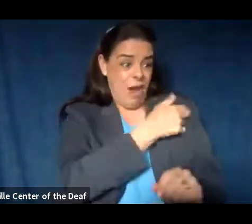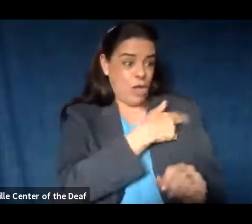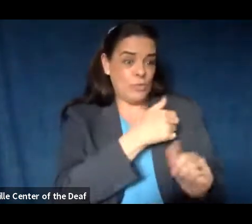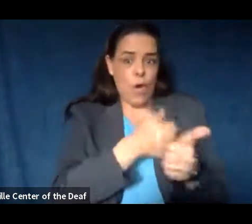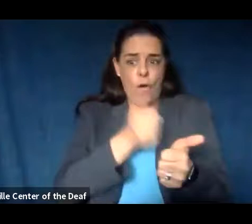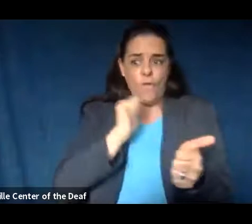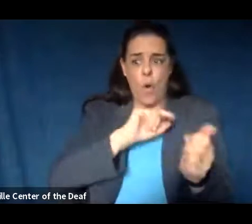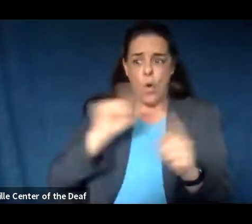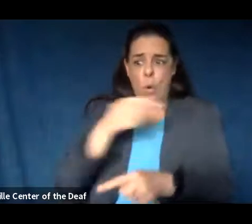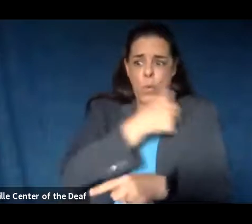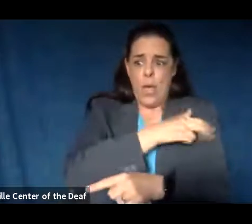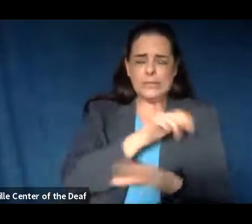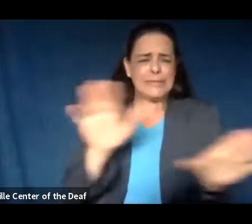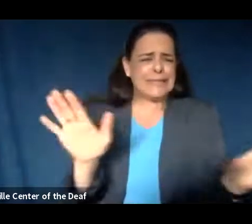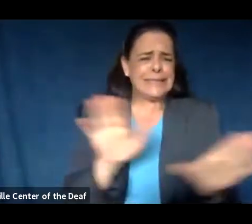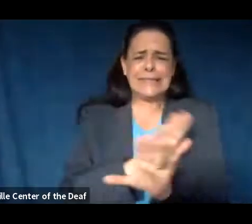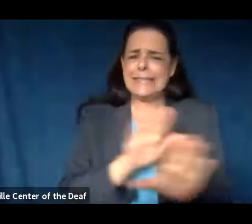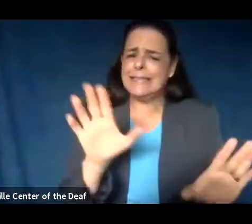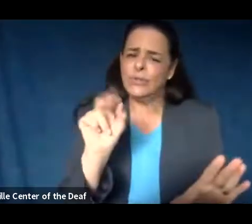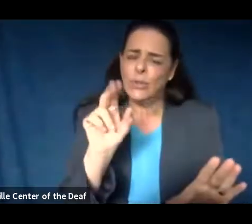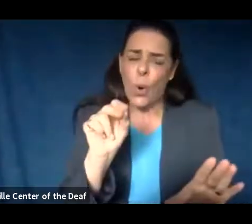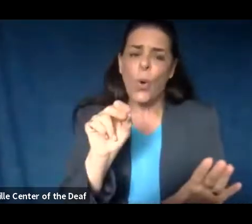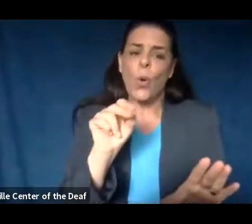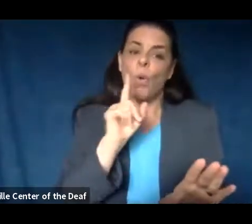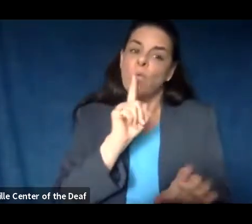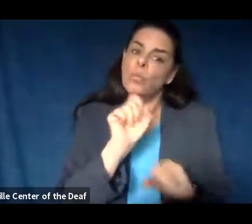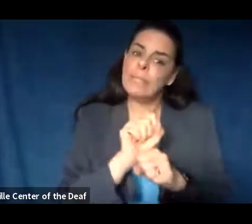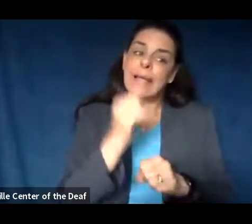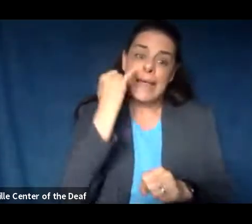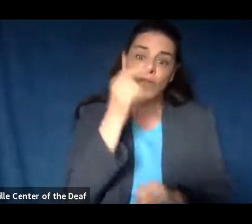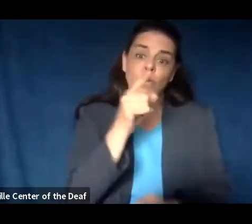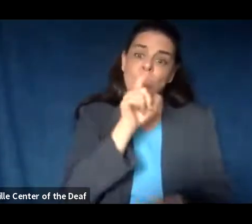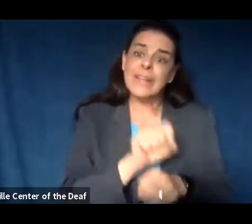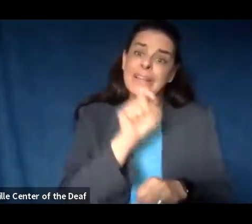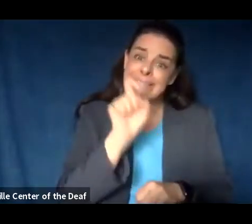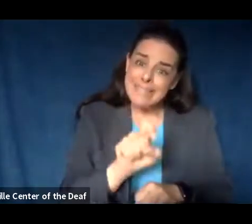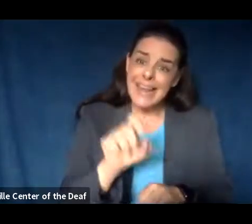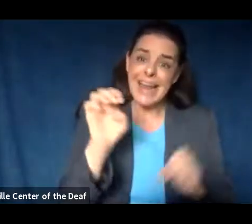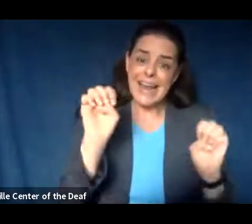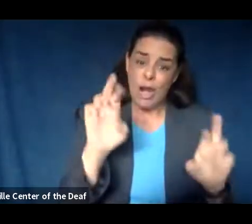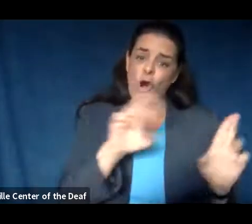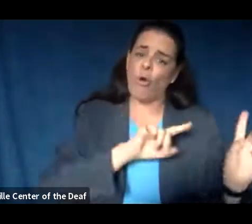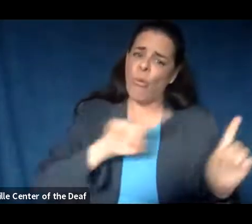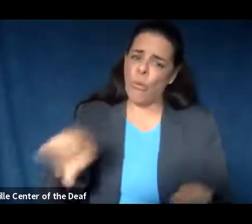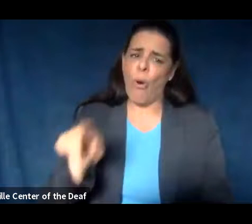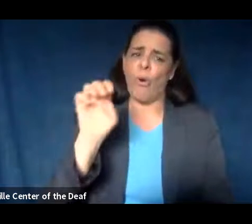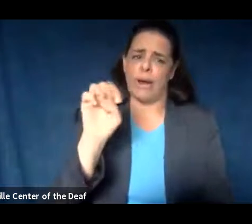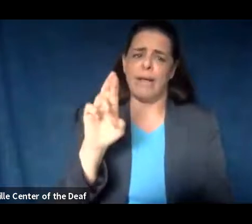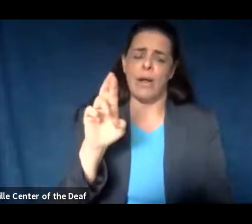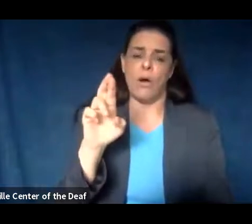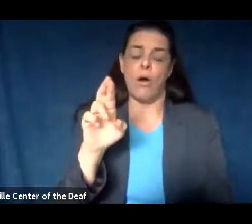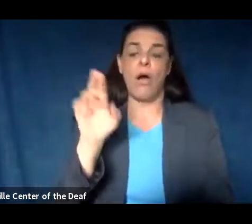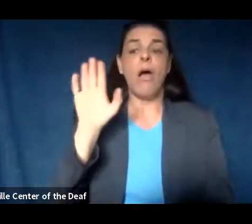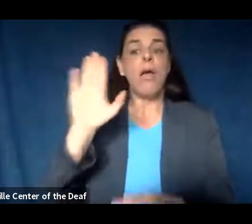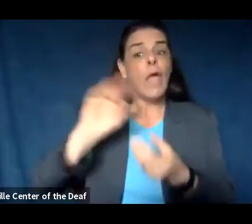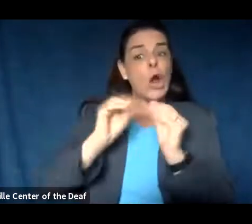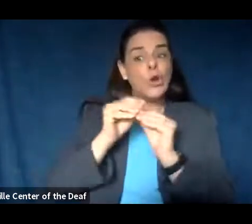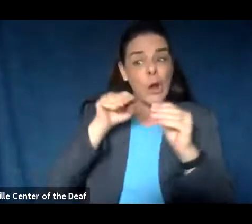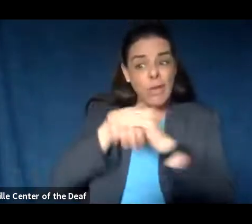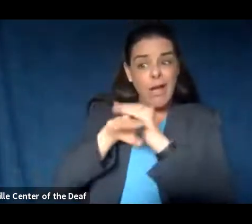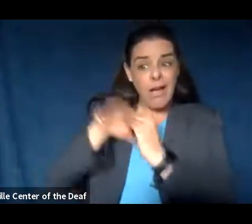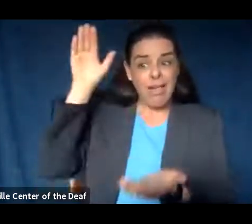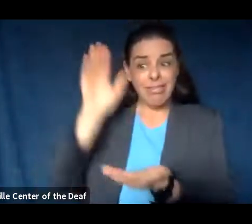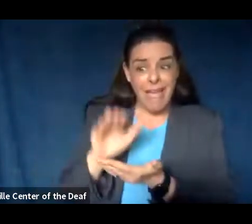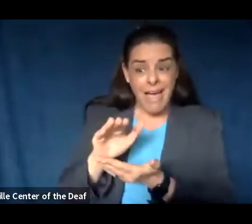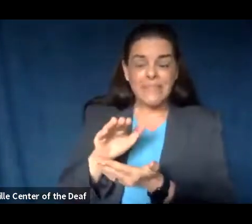is very important that people seek care when they need it. Is their census down? Yes. Are fewer